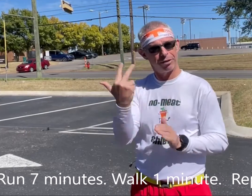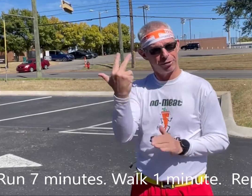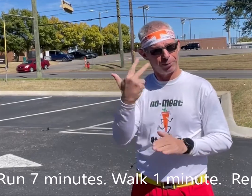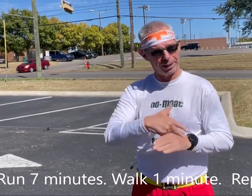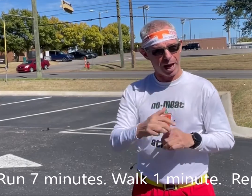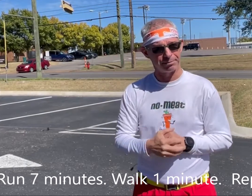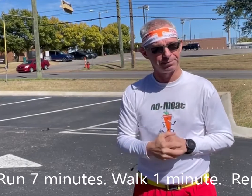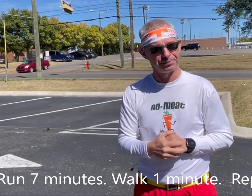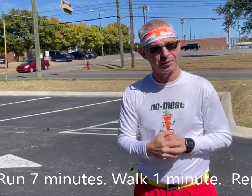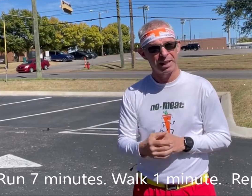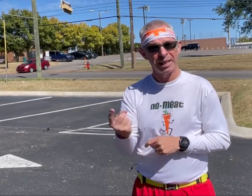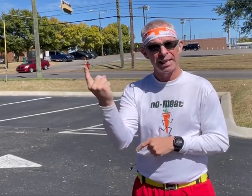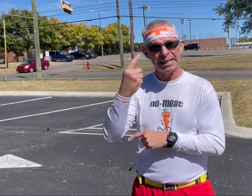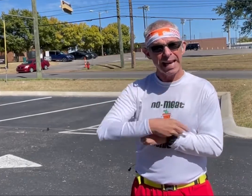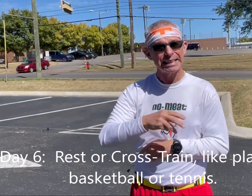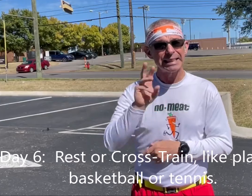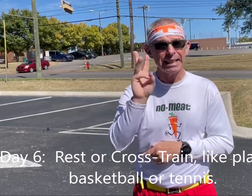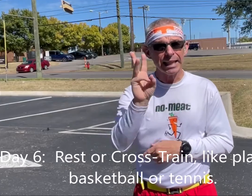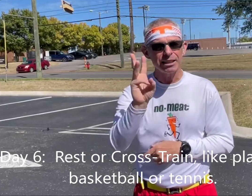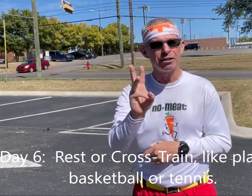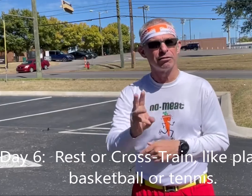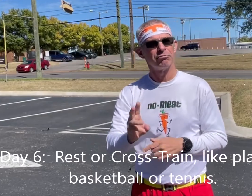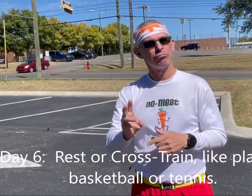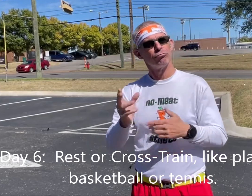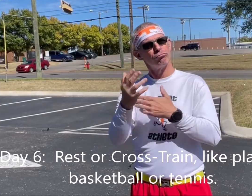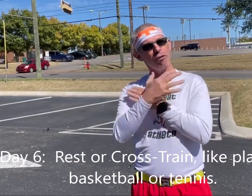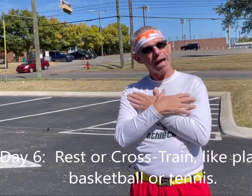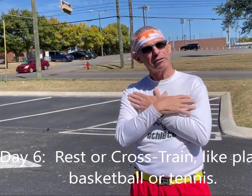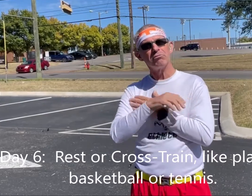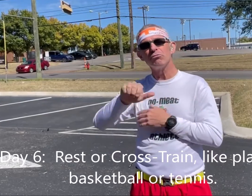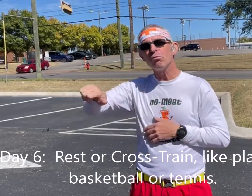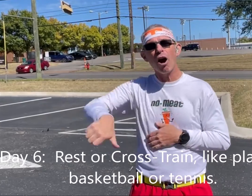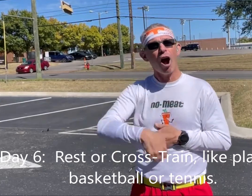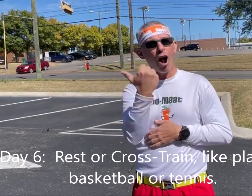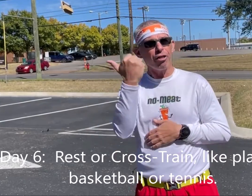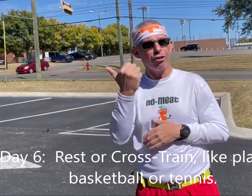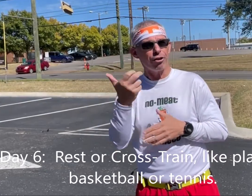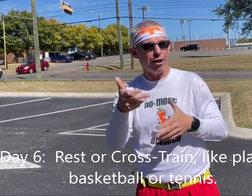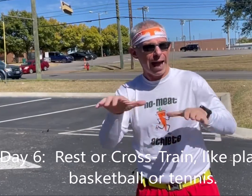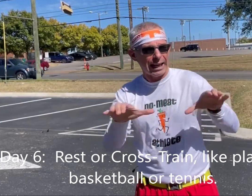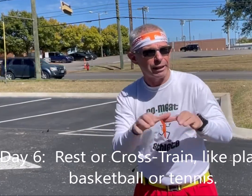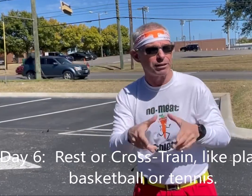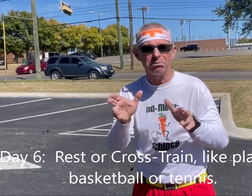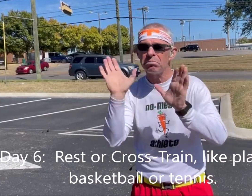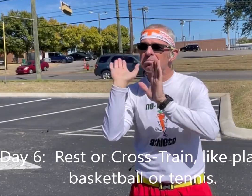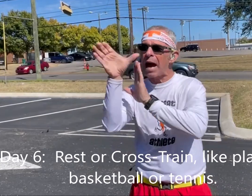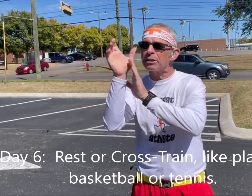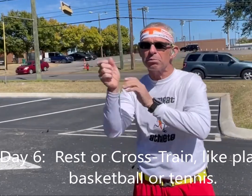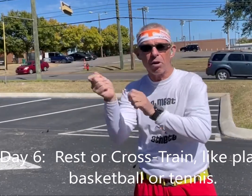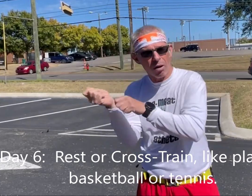times. Day 6, rest or cross train, playing basketball or tennis.